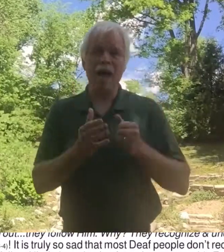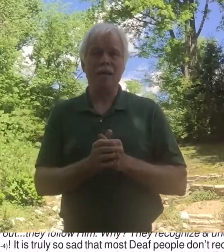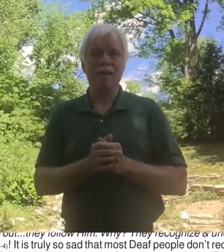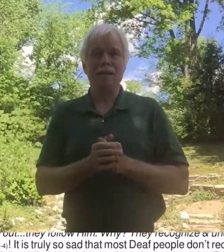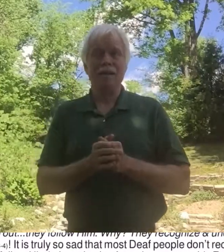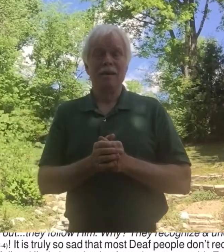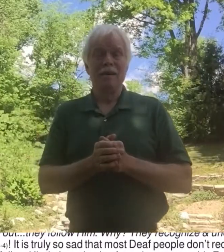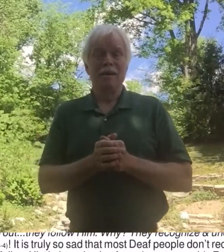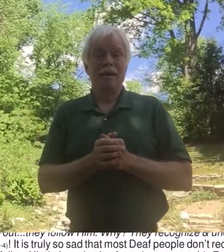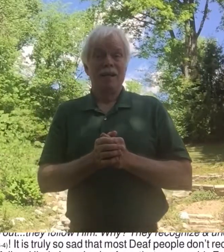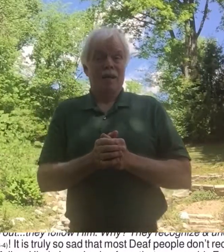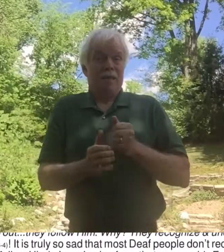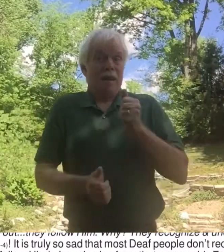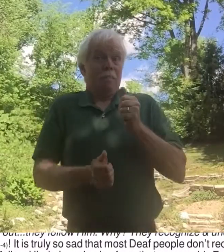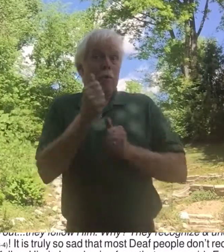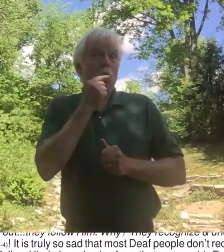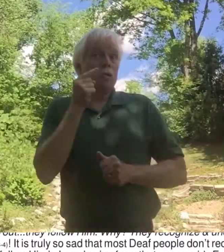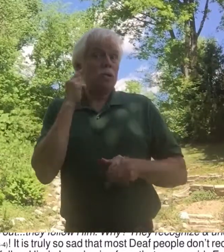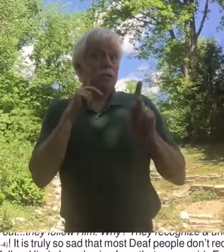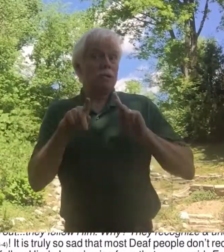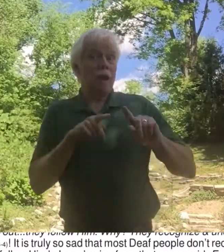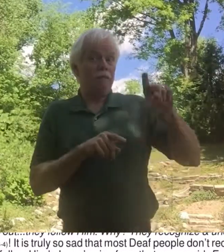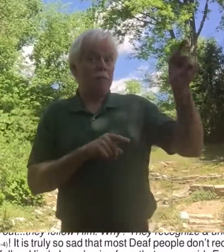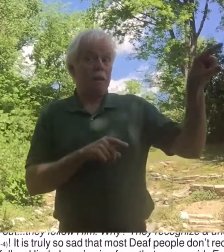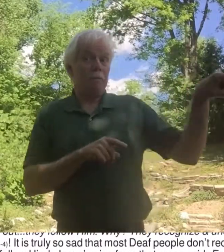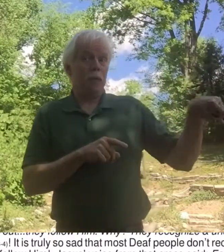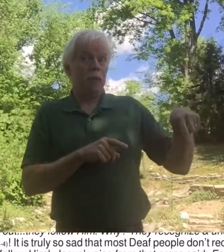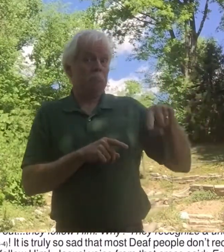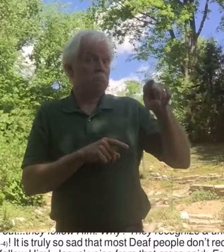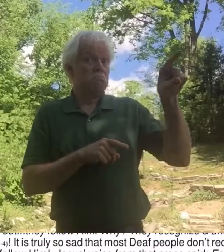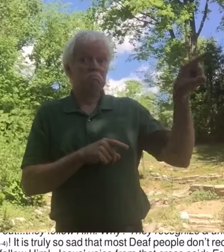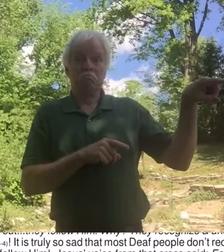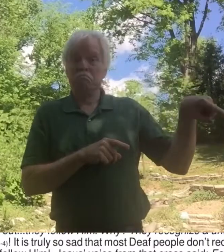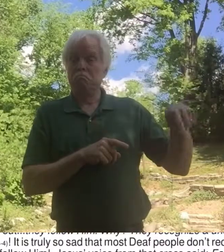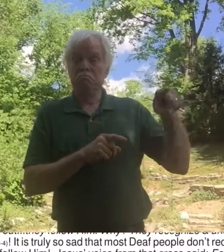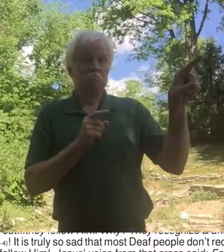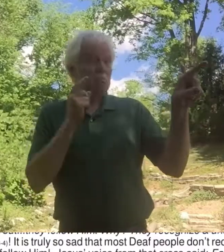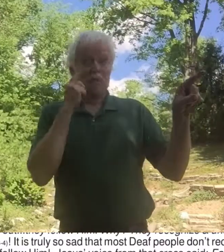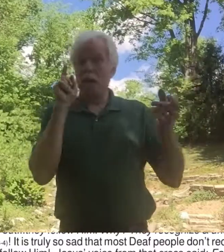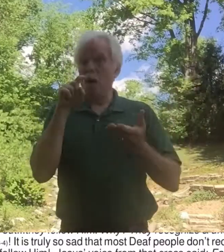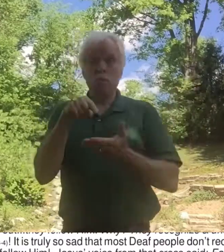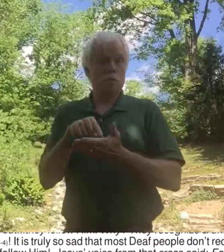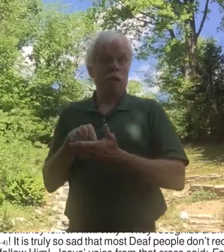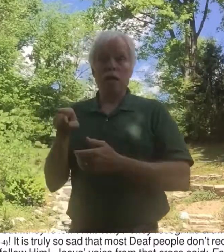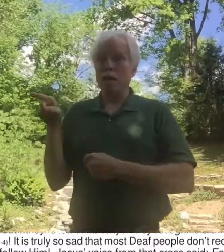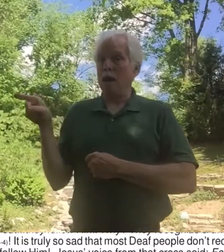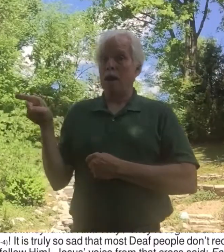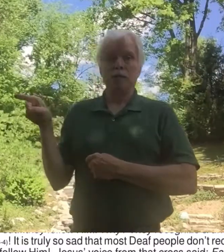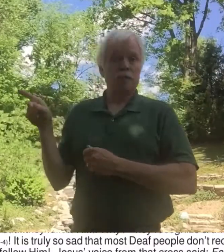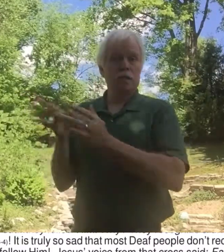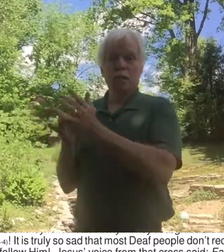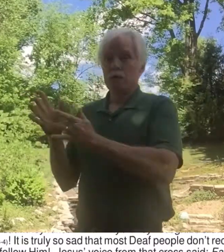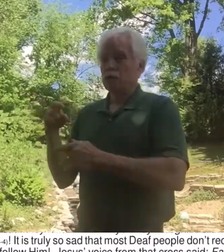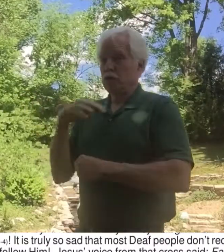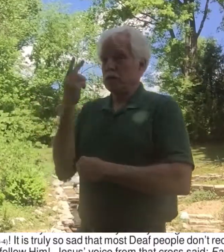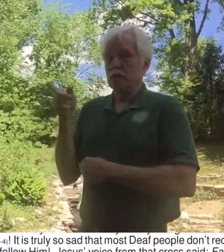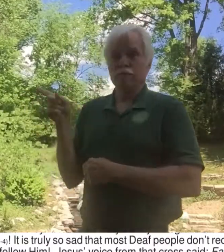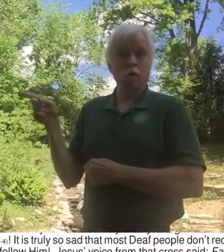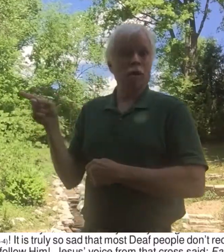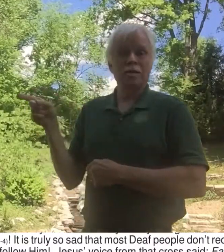sad that most deaf people, they don't recognize Jesus'